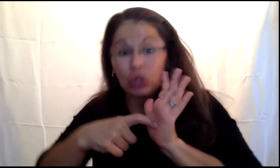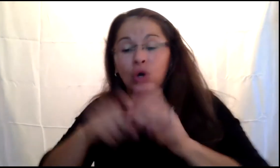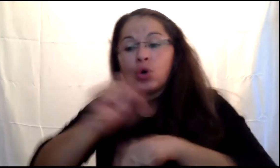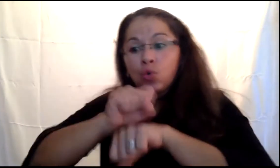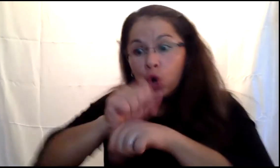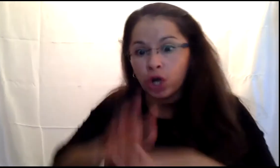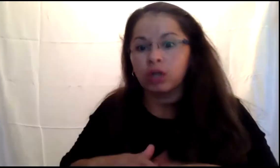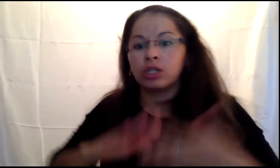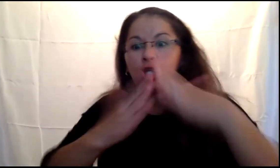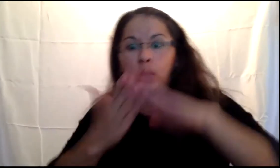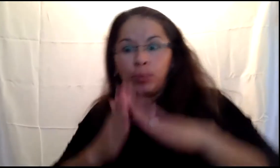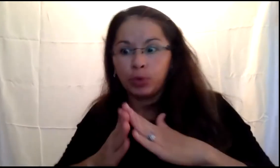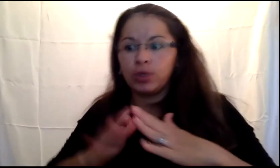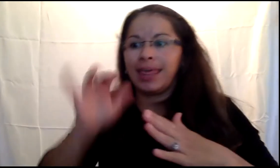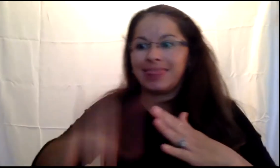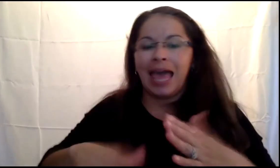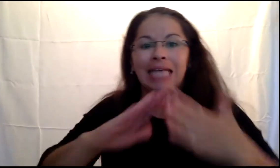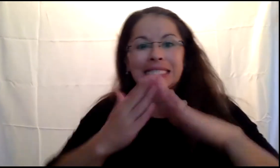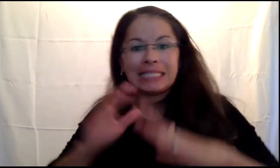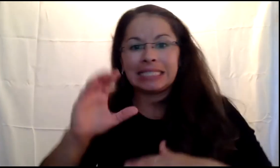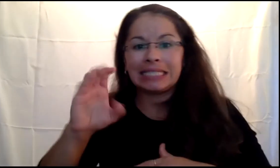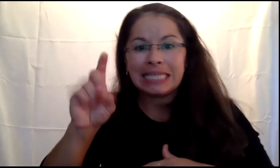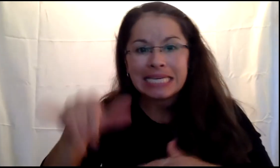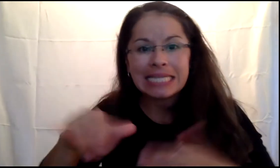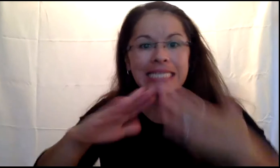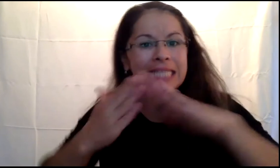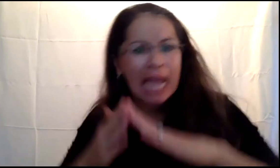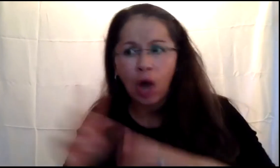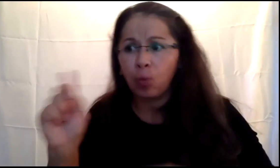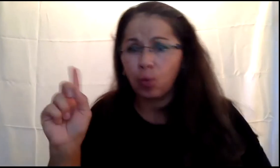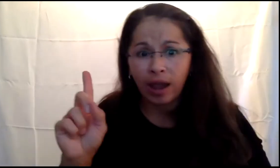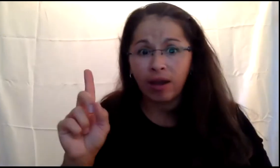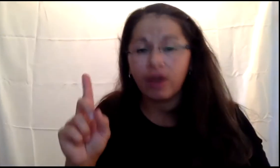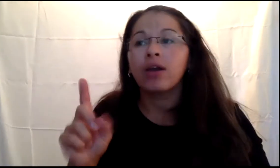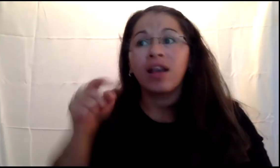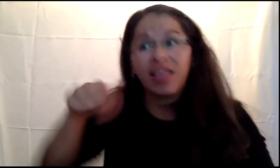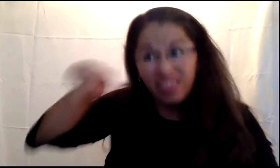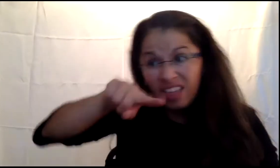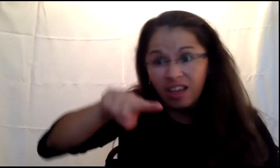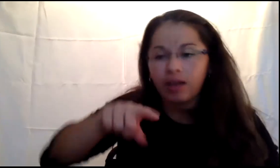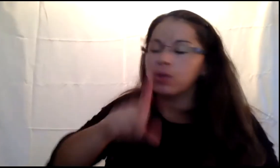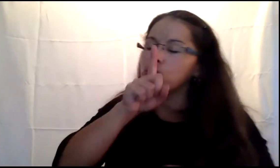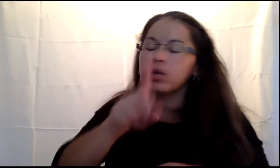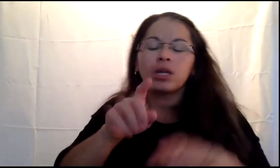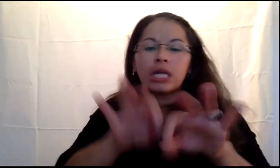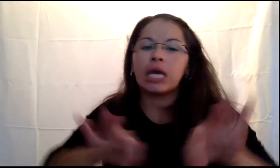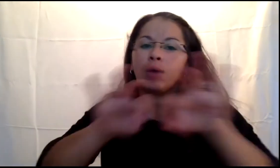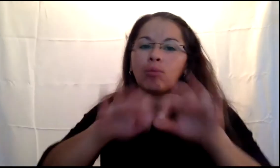they are, or the town in which they are, I think says a lot about the ethos of a place. And so I think those